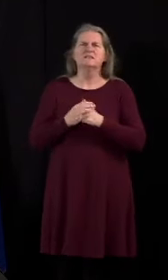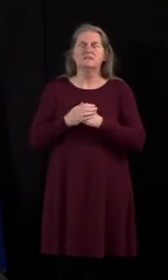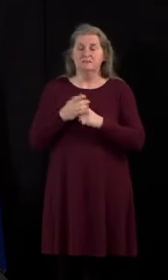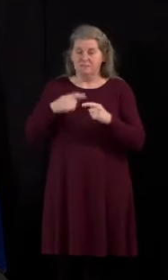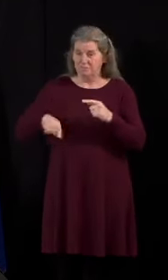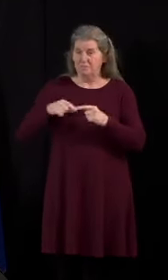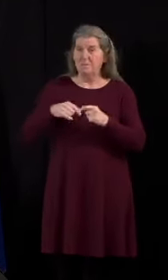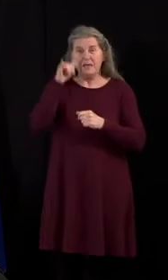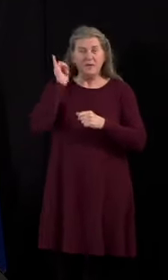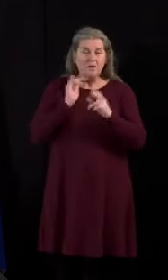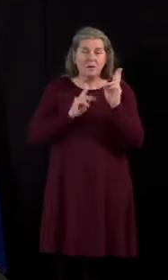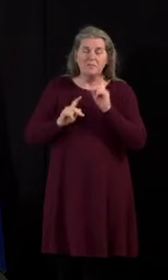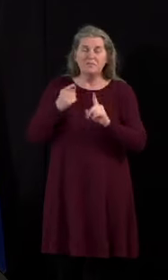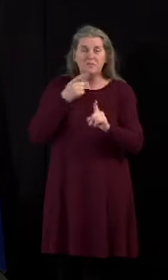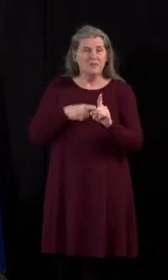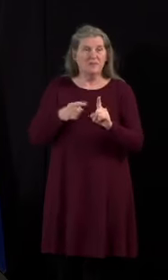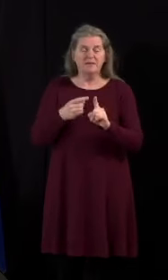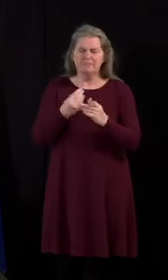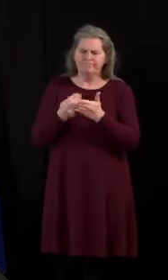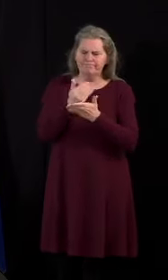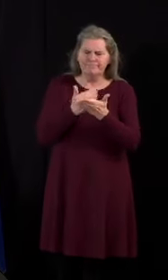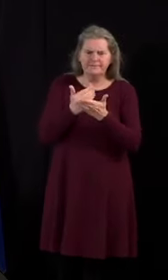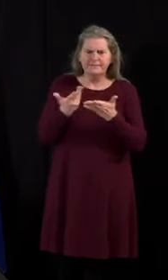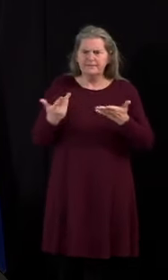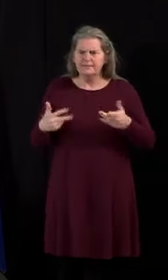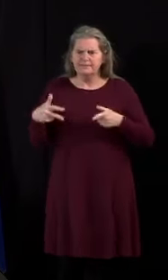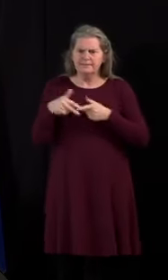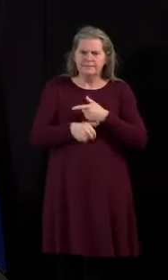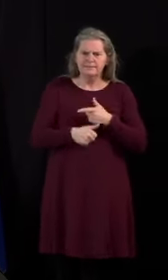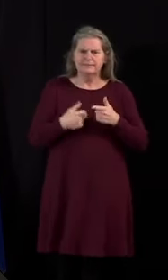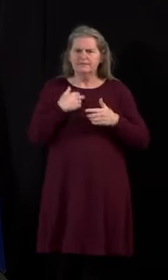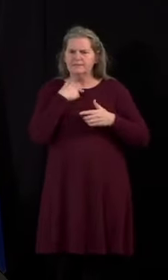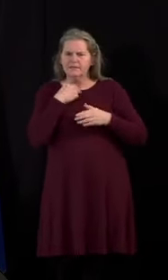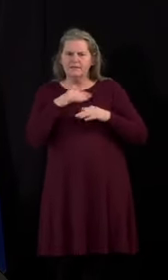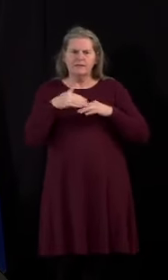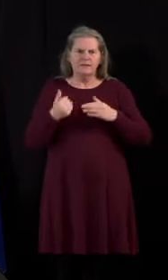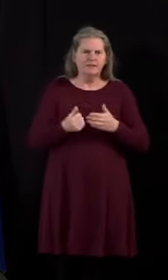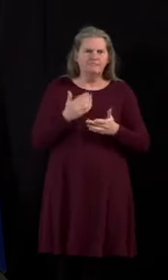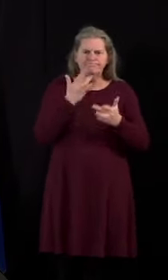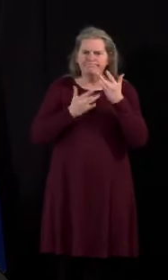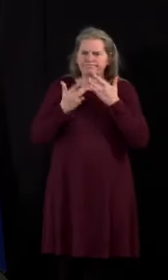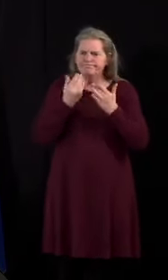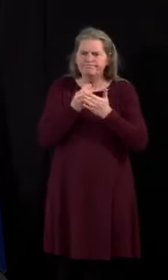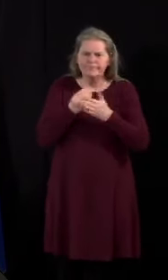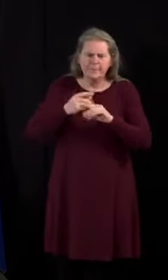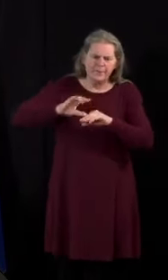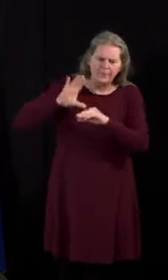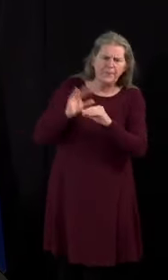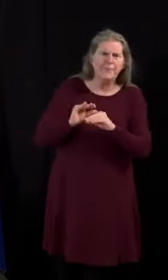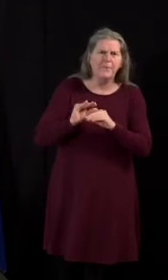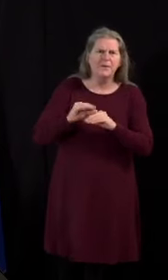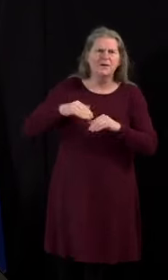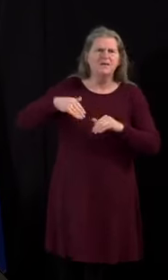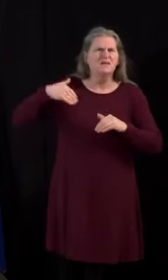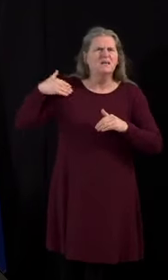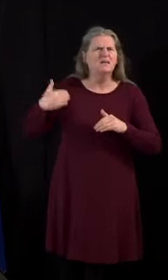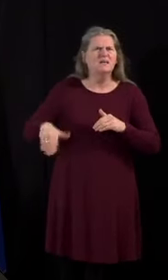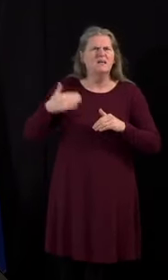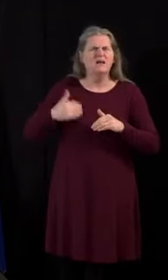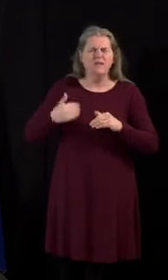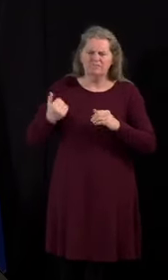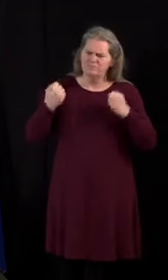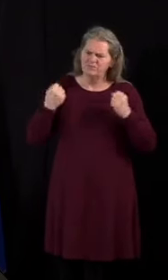Many Yukoners have lost their ability to earn a livelihood or lost significant portions of their income. And this is having